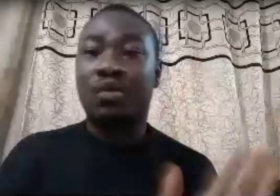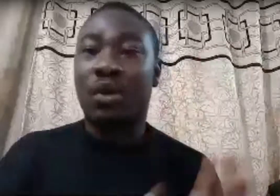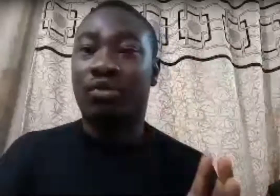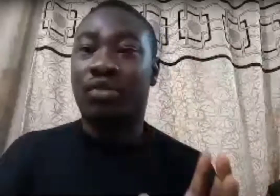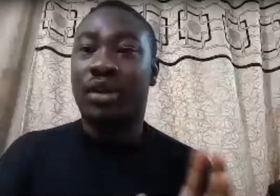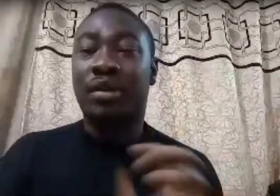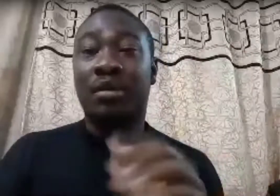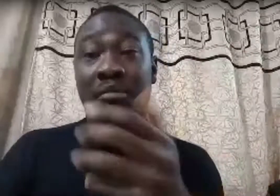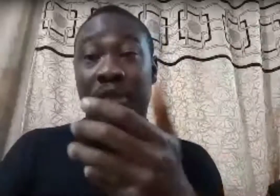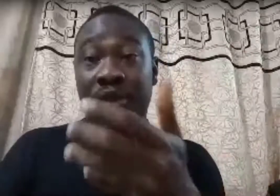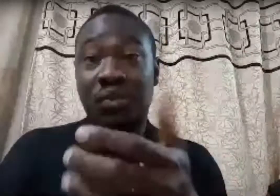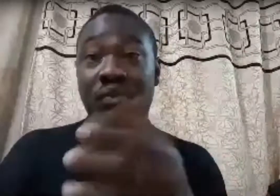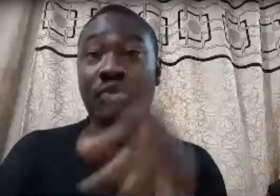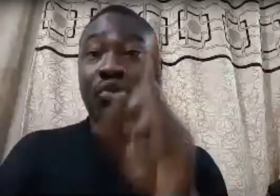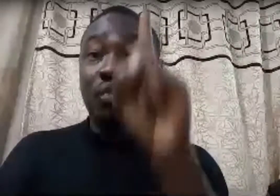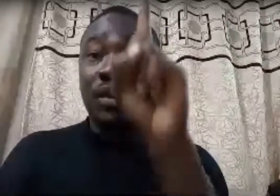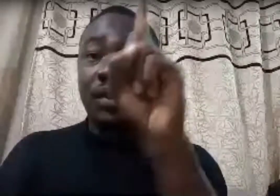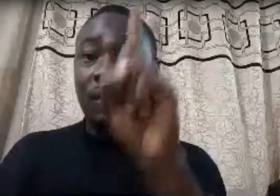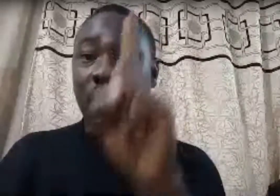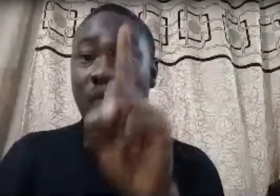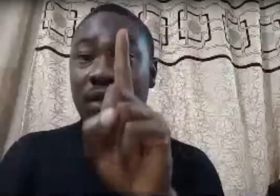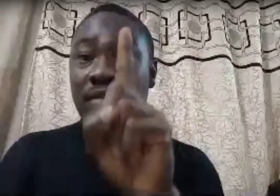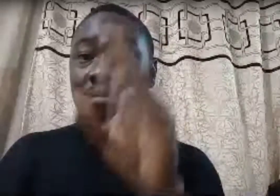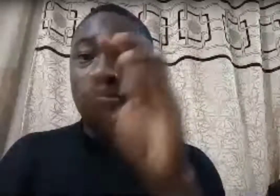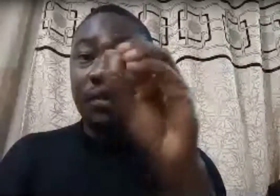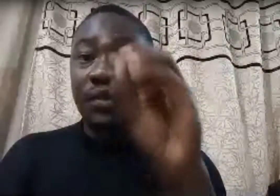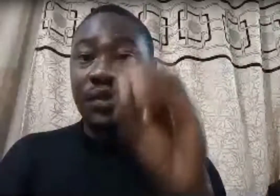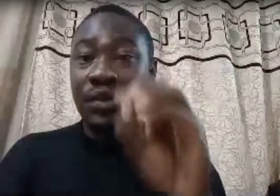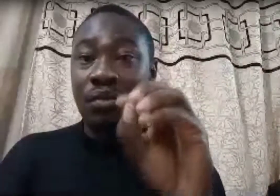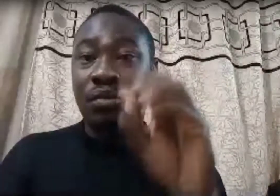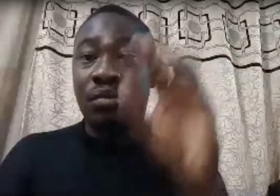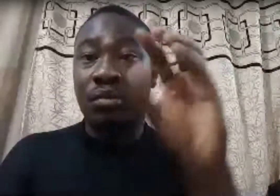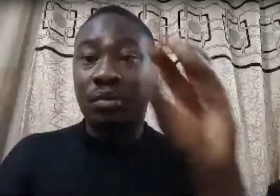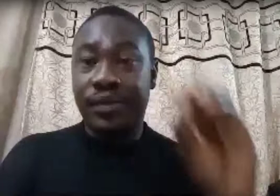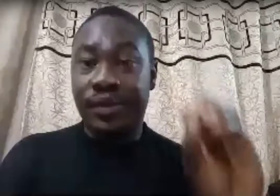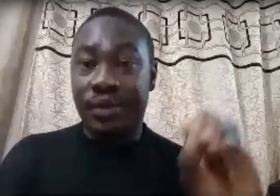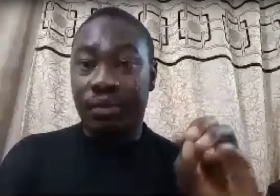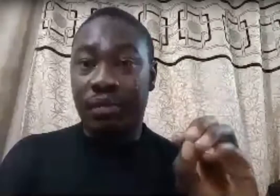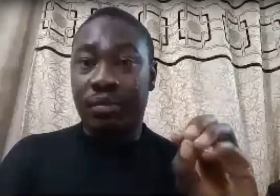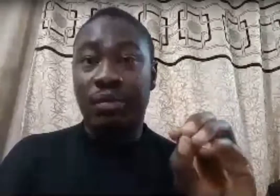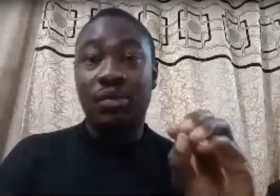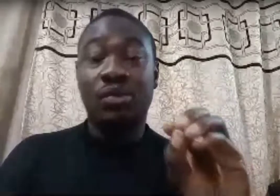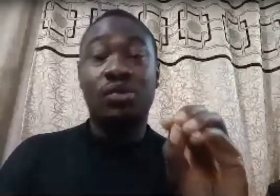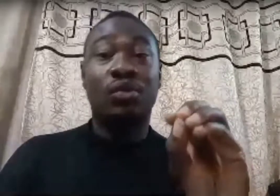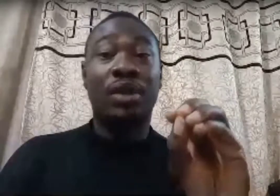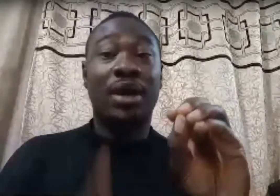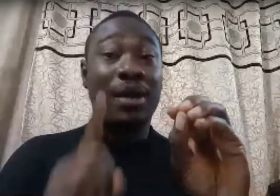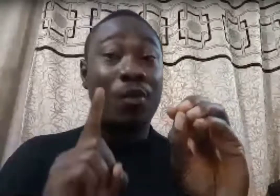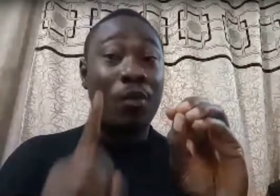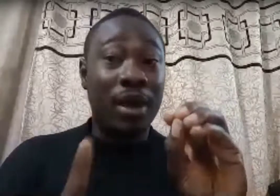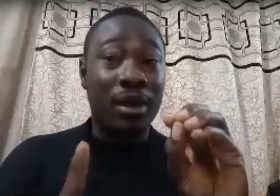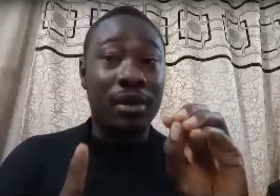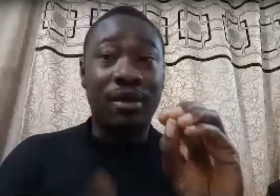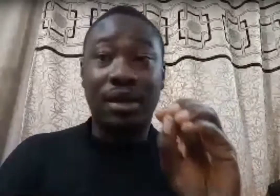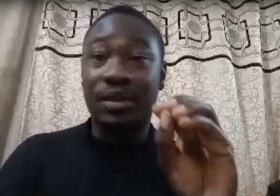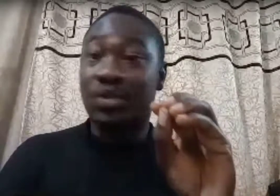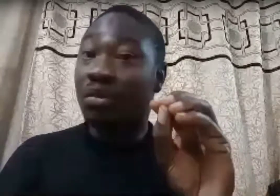1, 0, 0. So they are aware that it's not more than 2 zeros. 1,